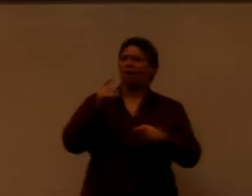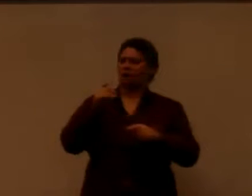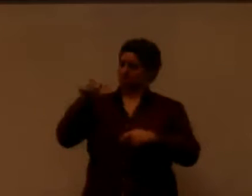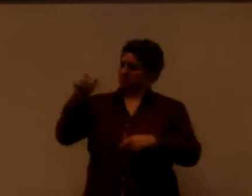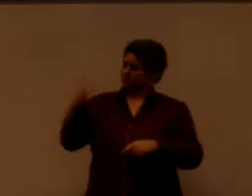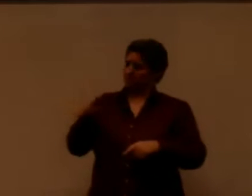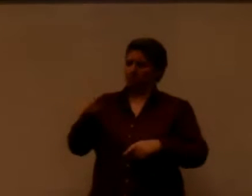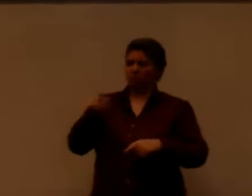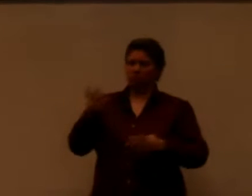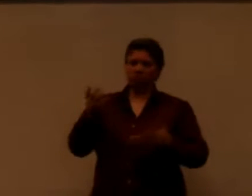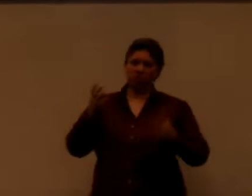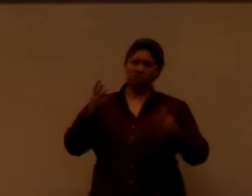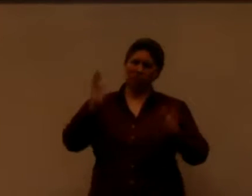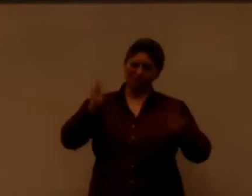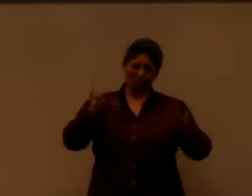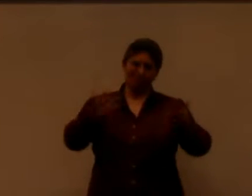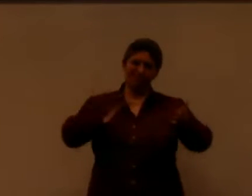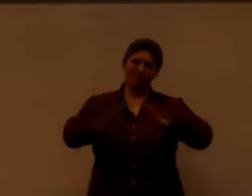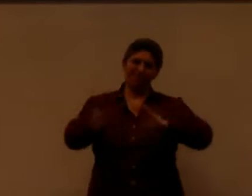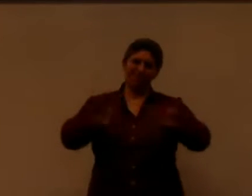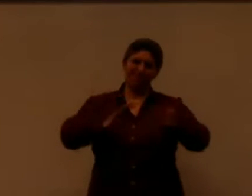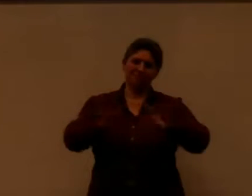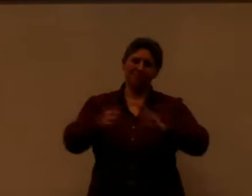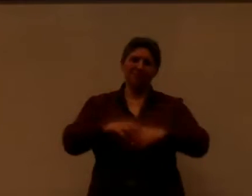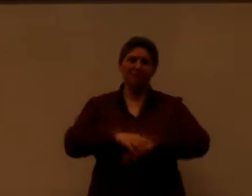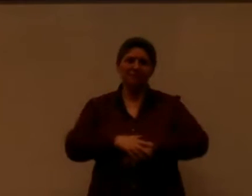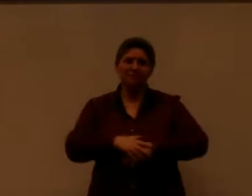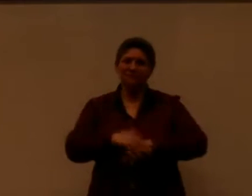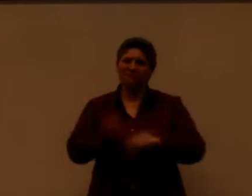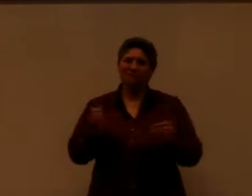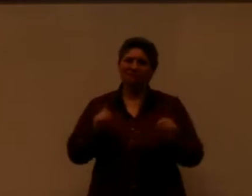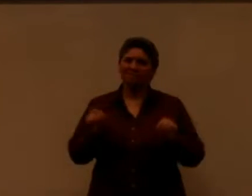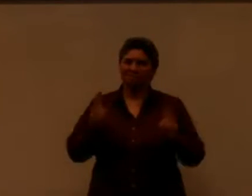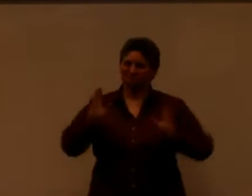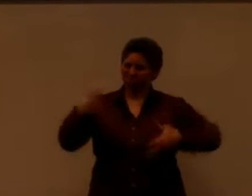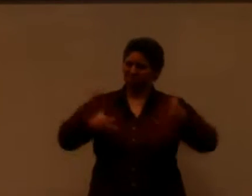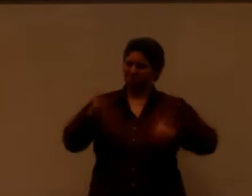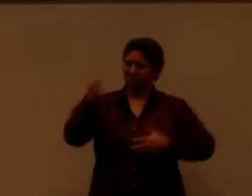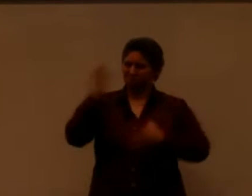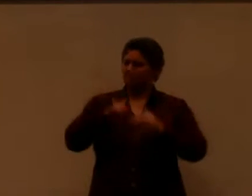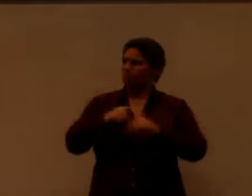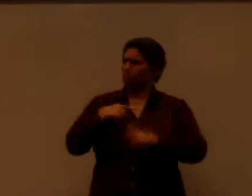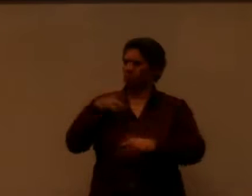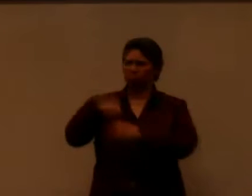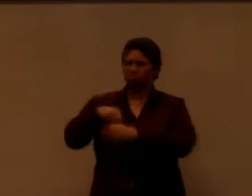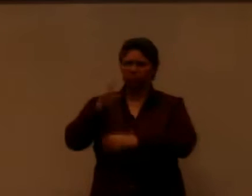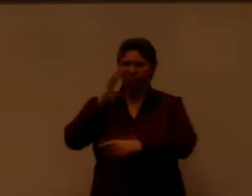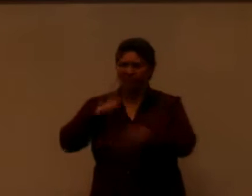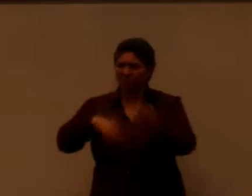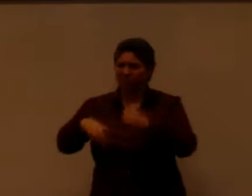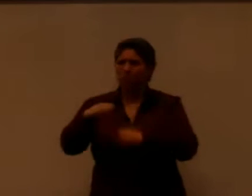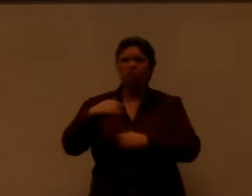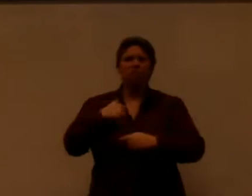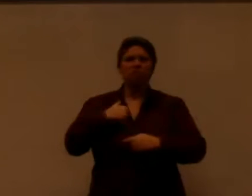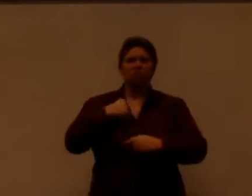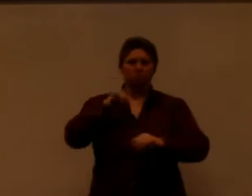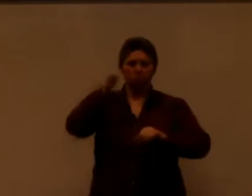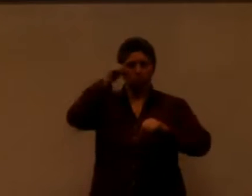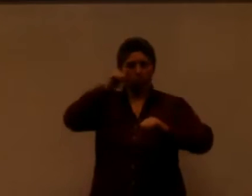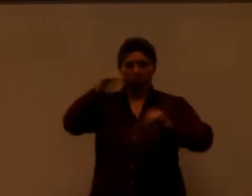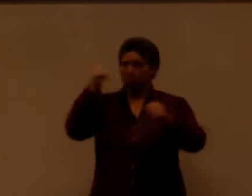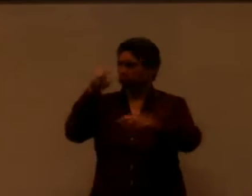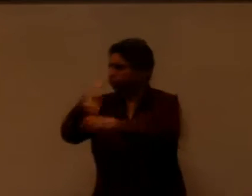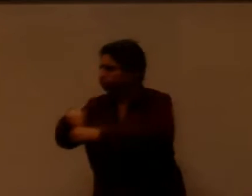to have that open as a process. They must be a BSL user and a fluent BSL user